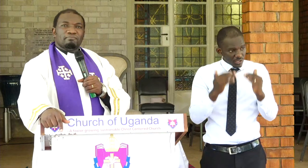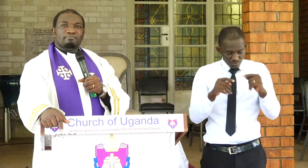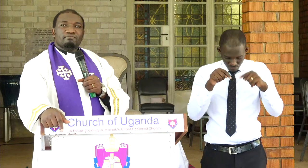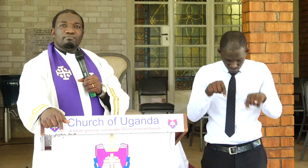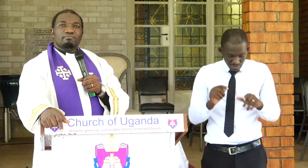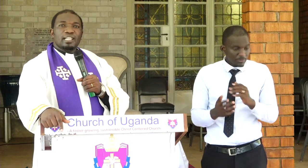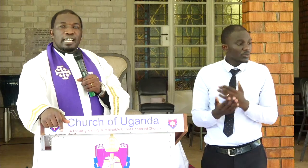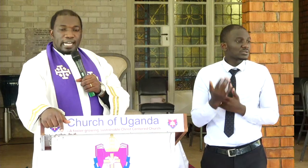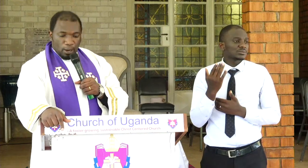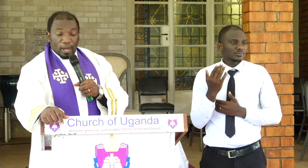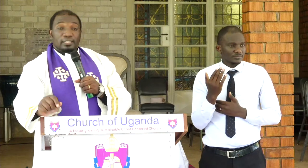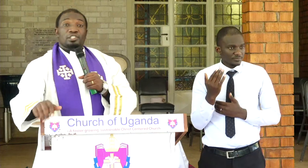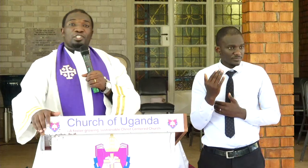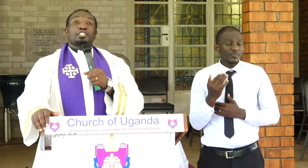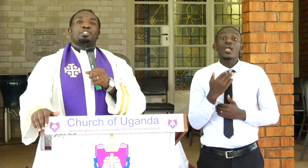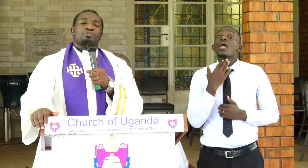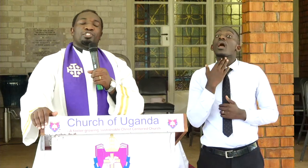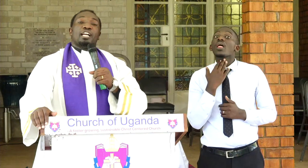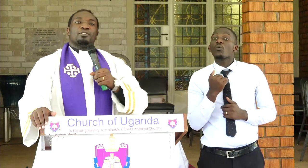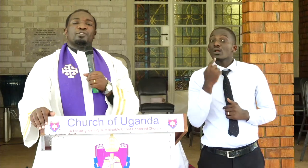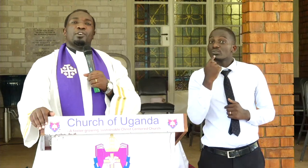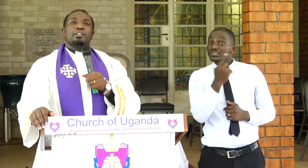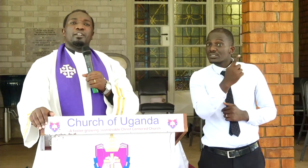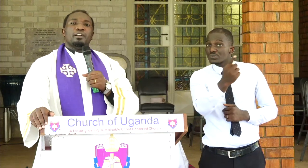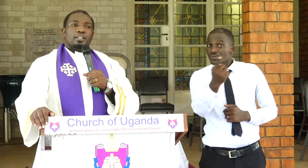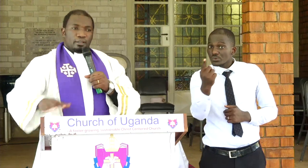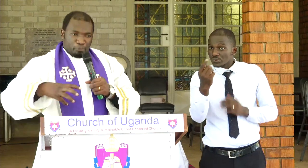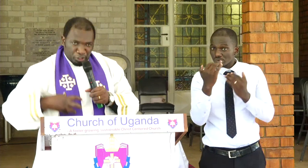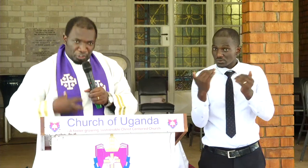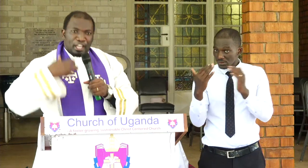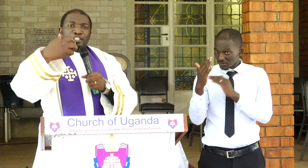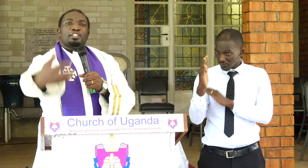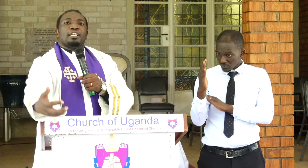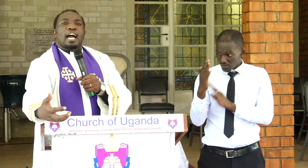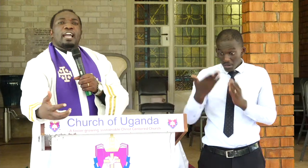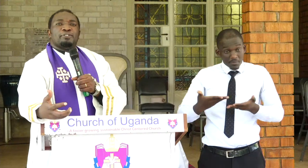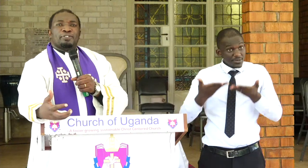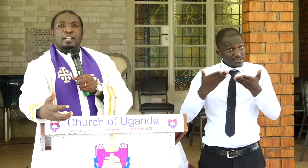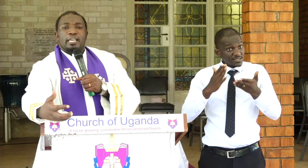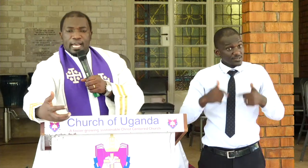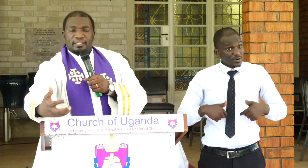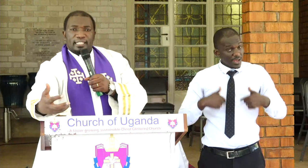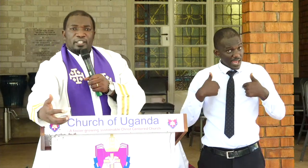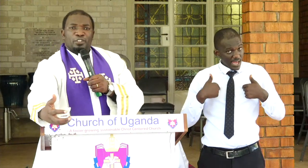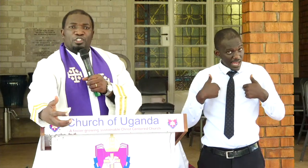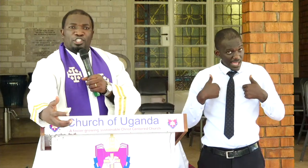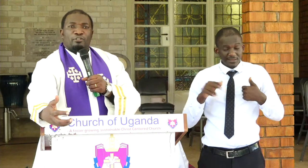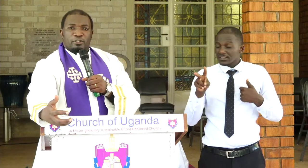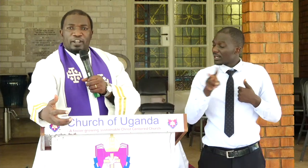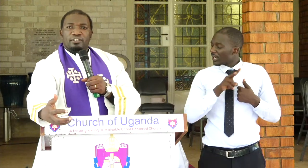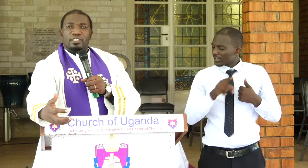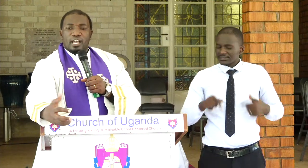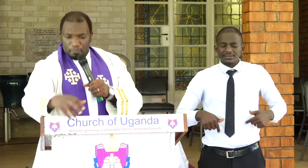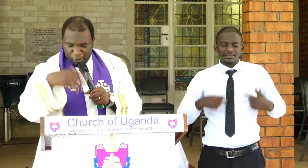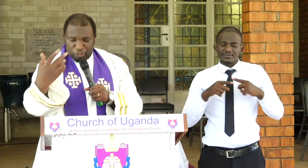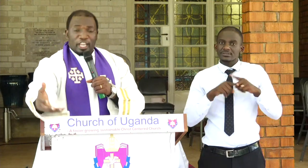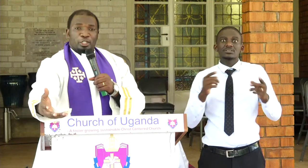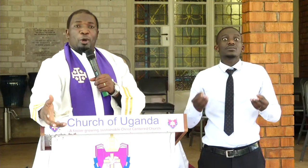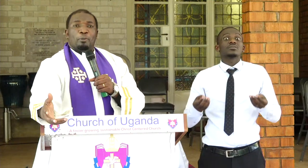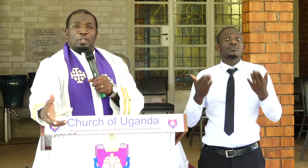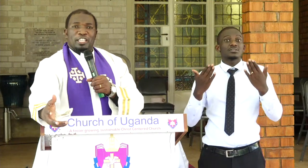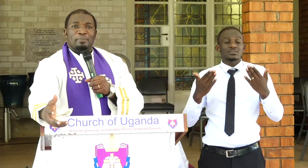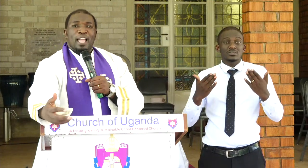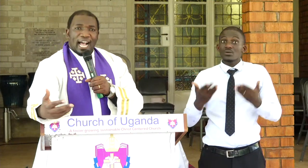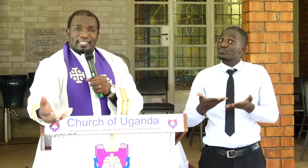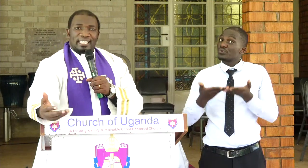morning, I want to say to you, child of God, present your life as a living sacrifice. Present